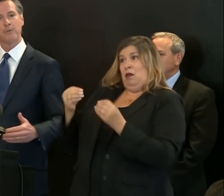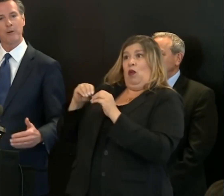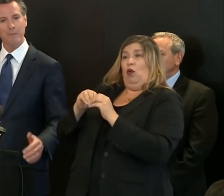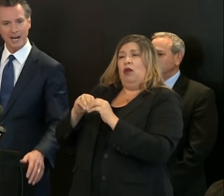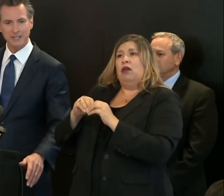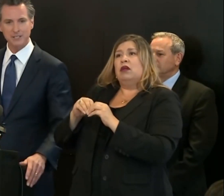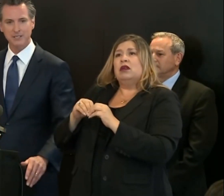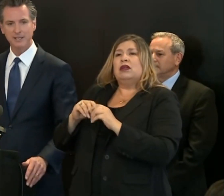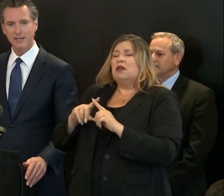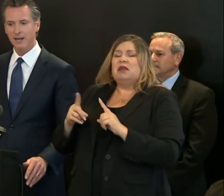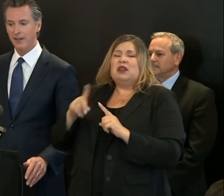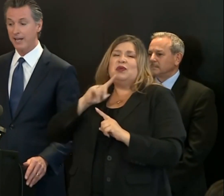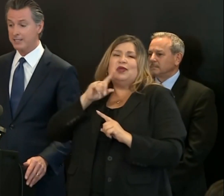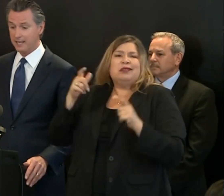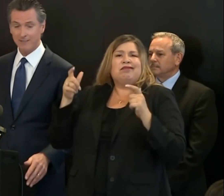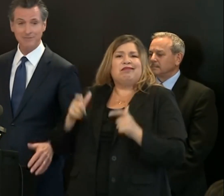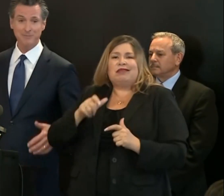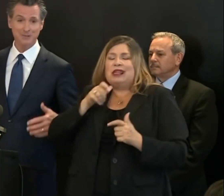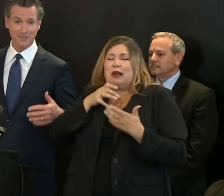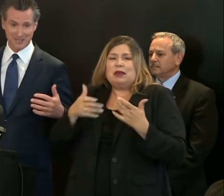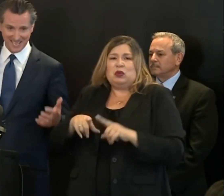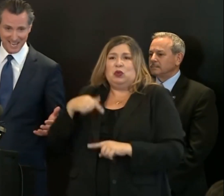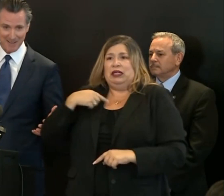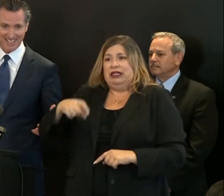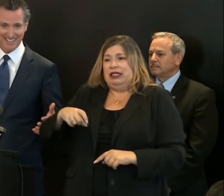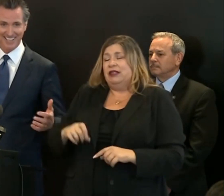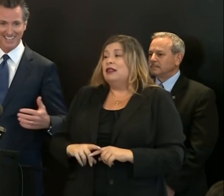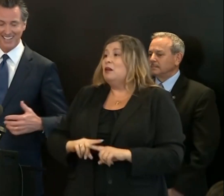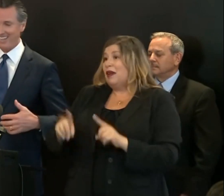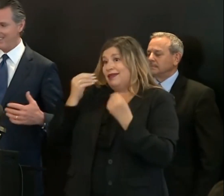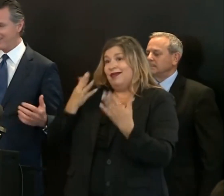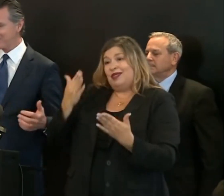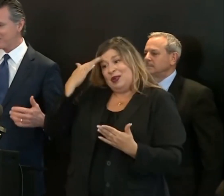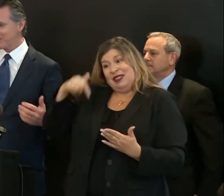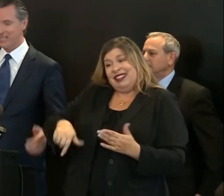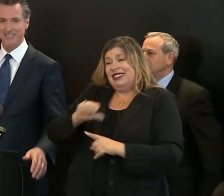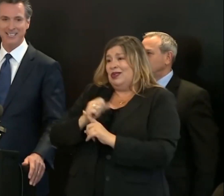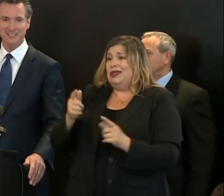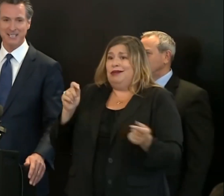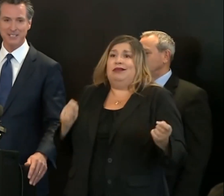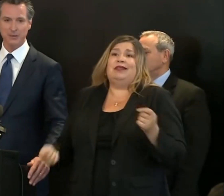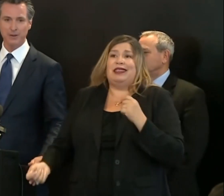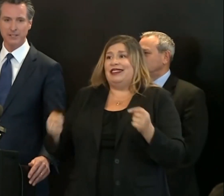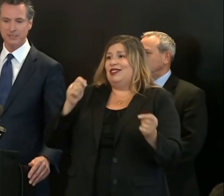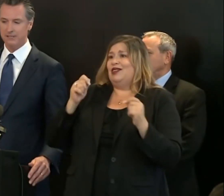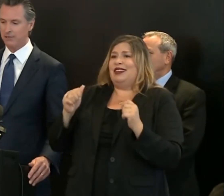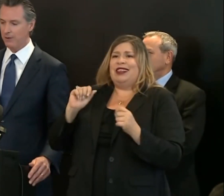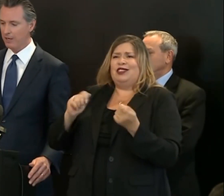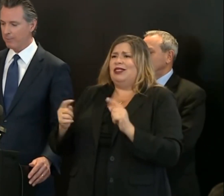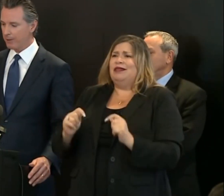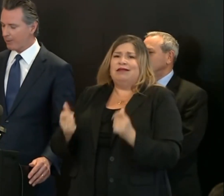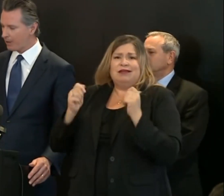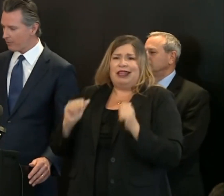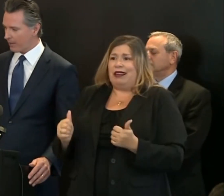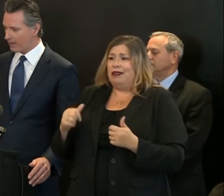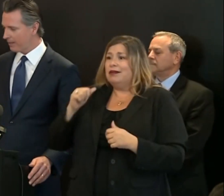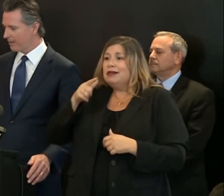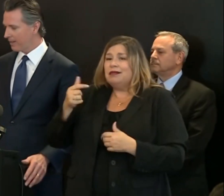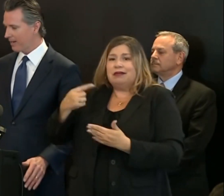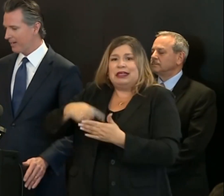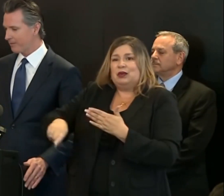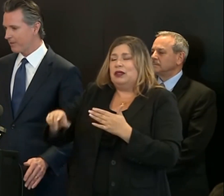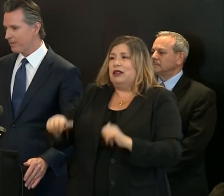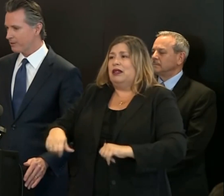substantially more modest. That said, this is dynamic, and things could change the next days and weeks. And so a big part of